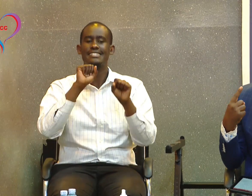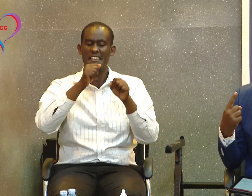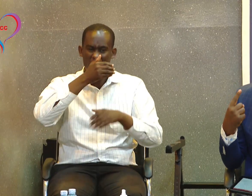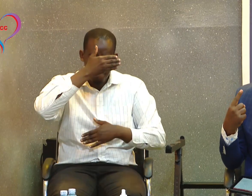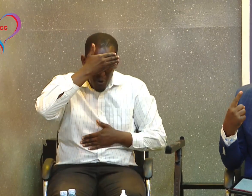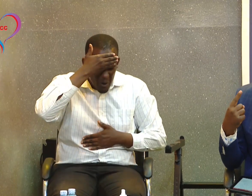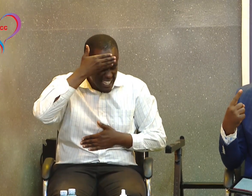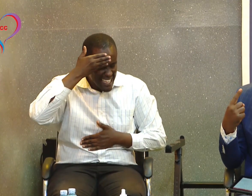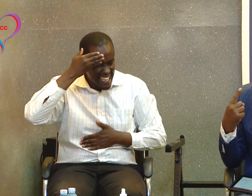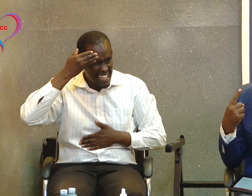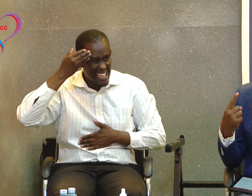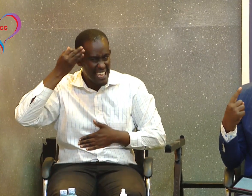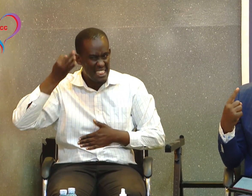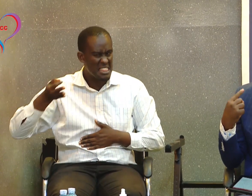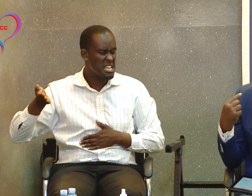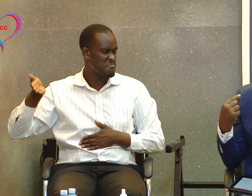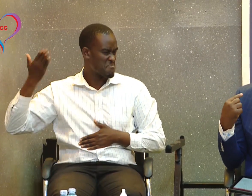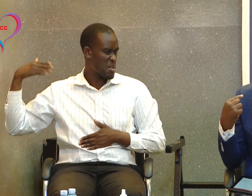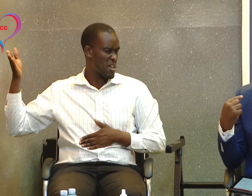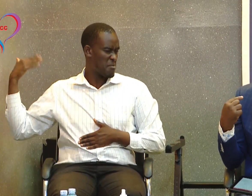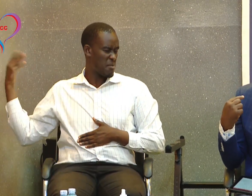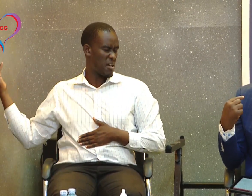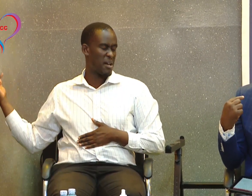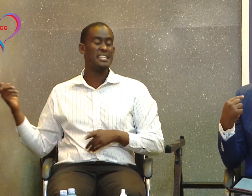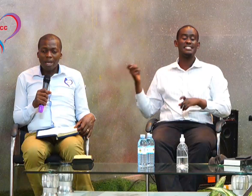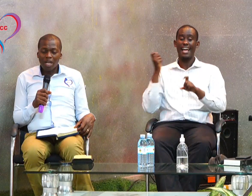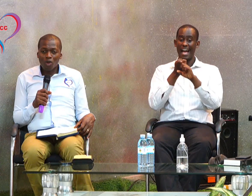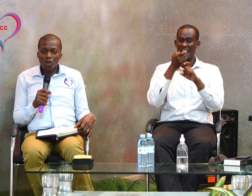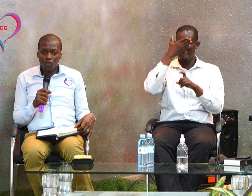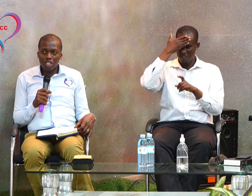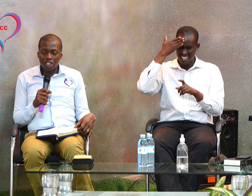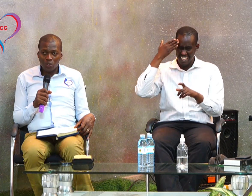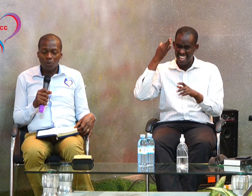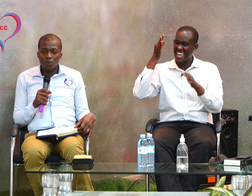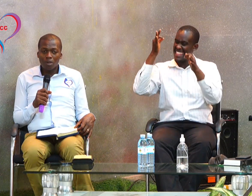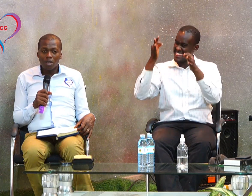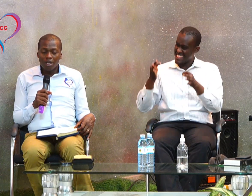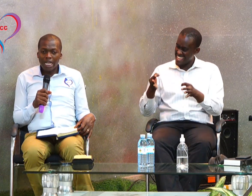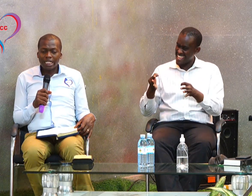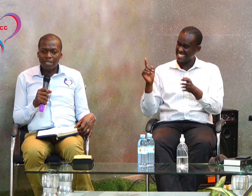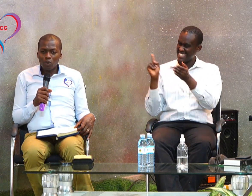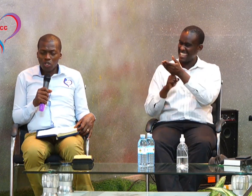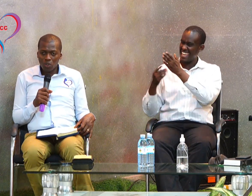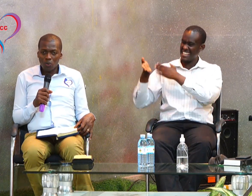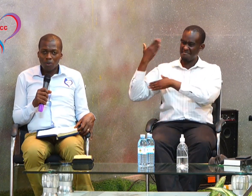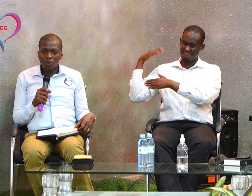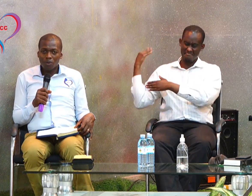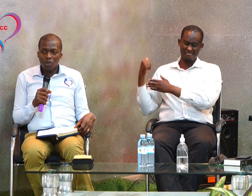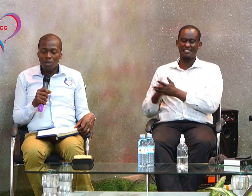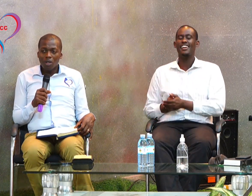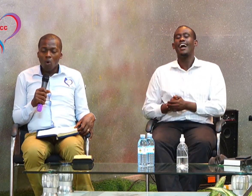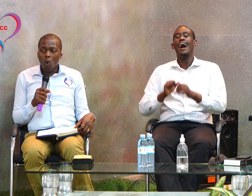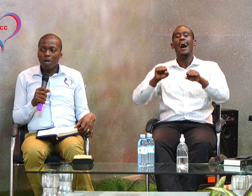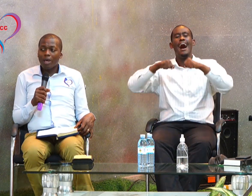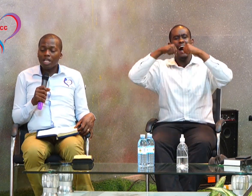It is very hard to forget the achievements of yesterday. It is very hard to forget the problems